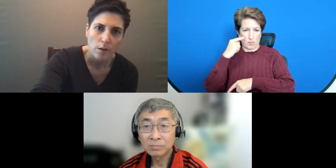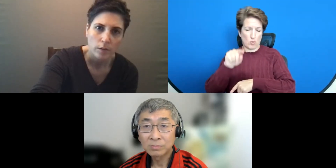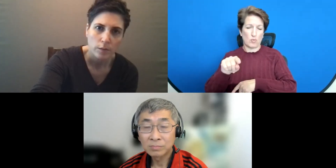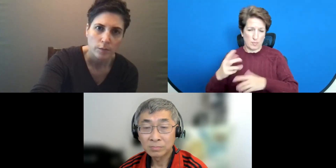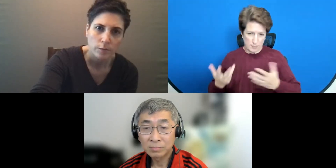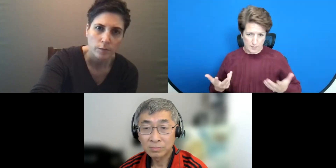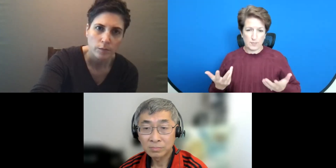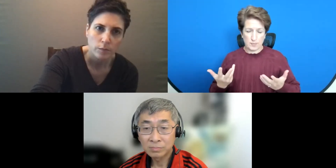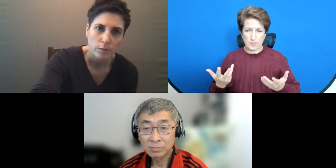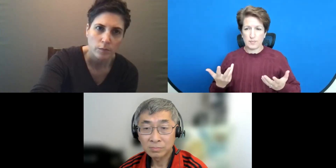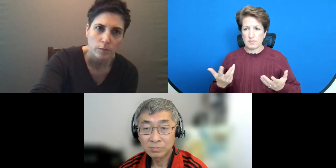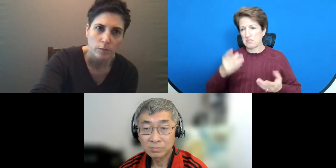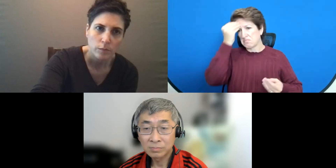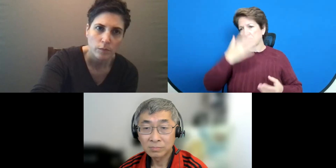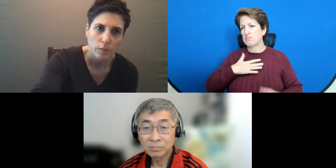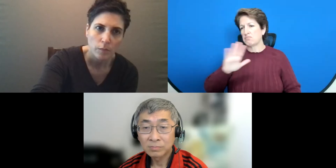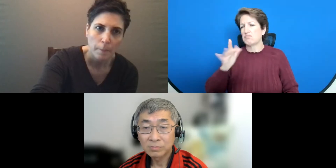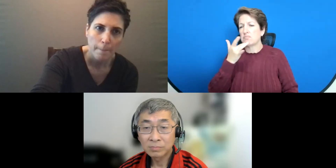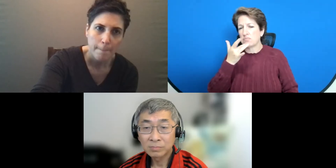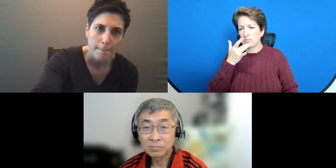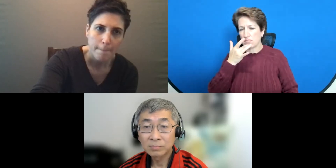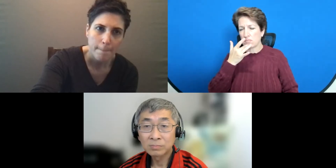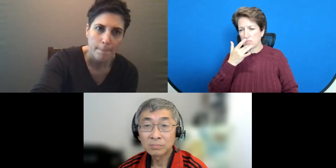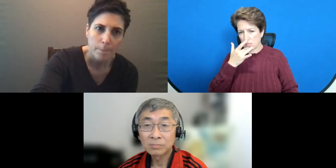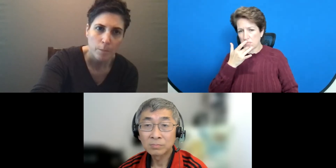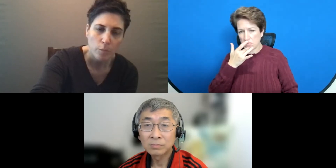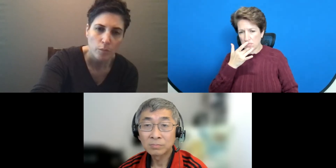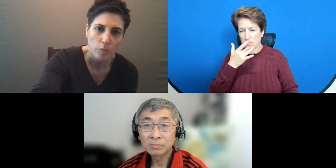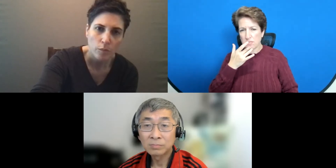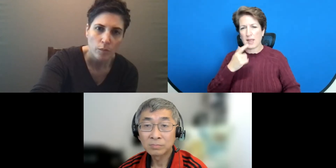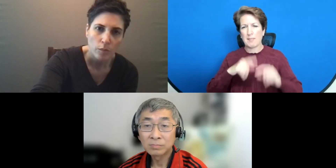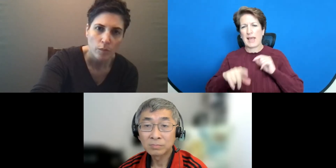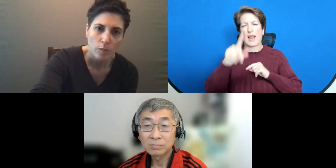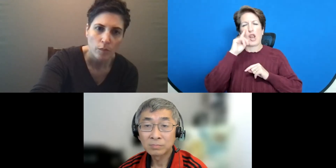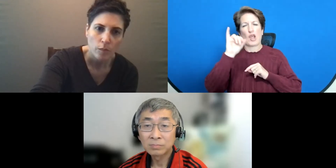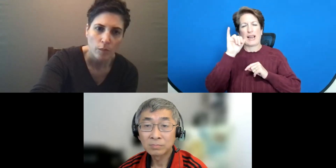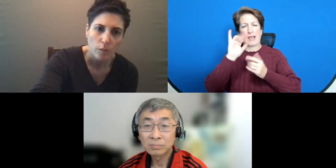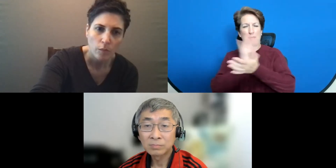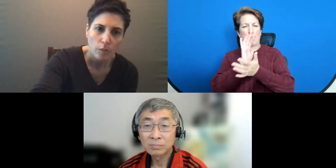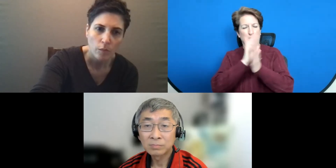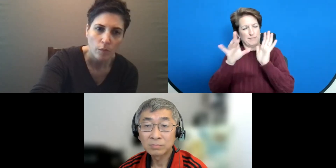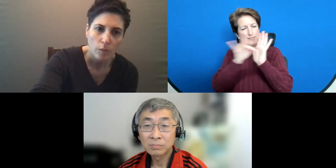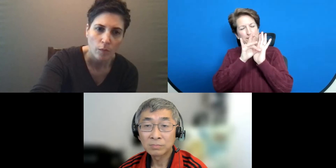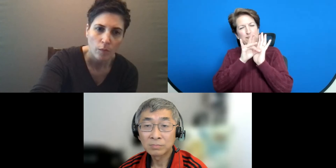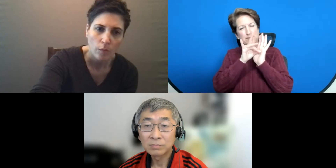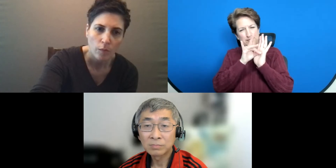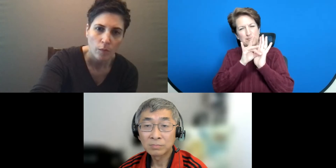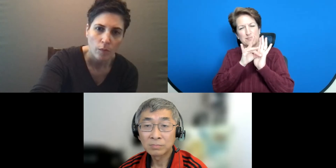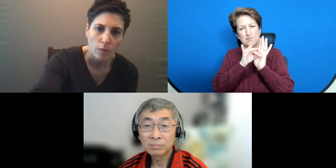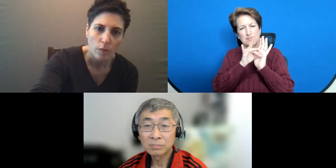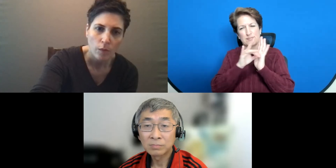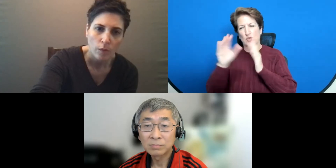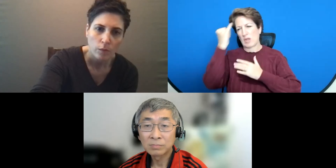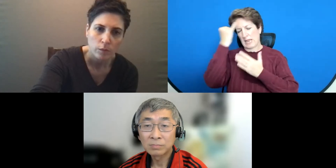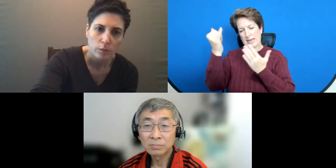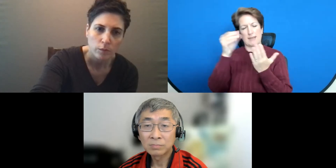how best for you to participate. But there are little sticky notes that you can use to write your ideas. So if you're on